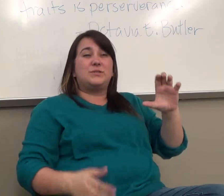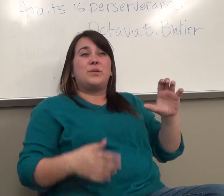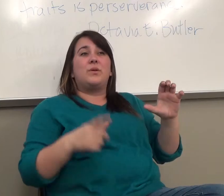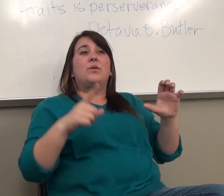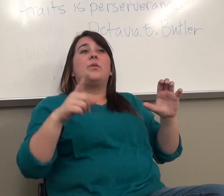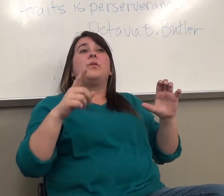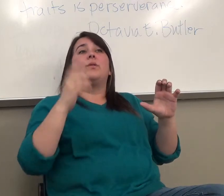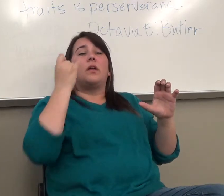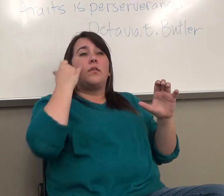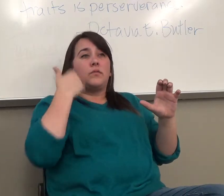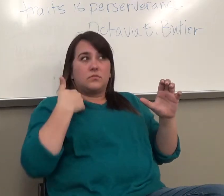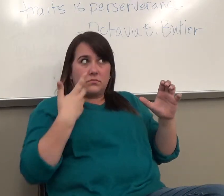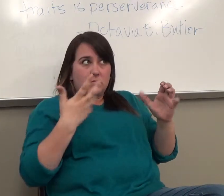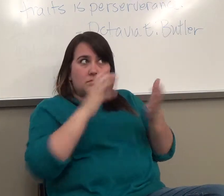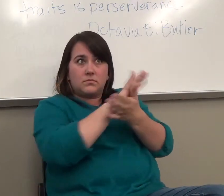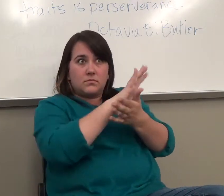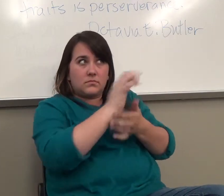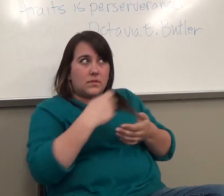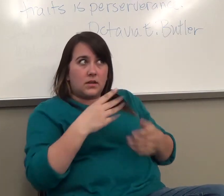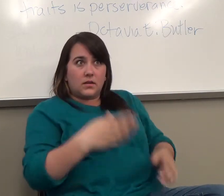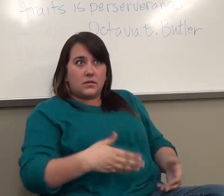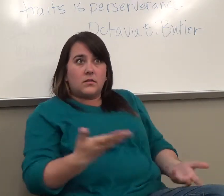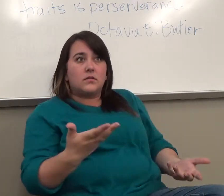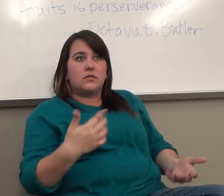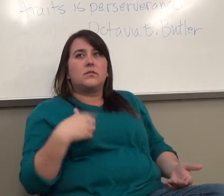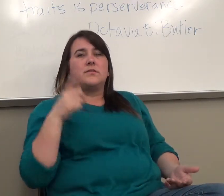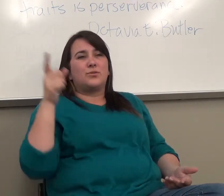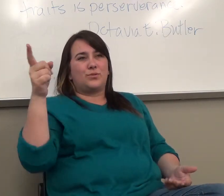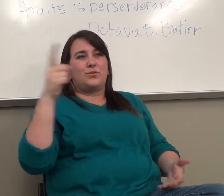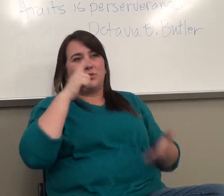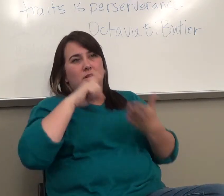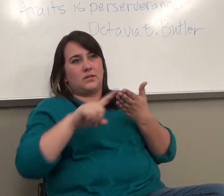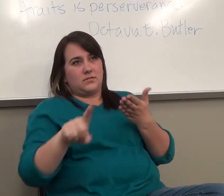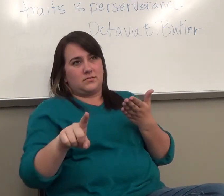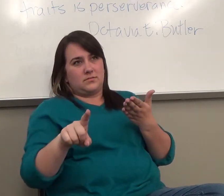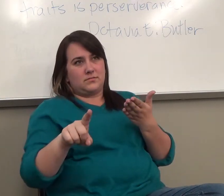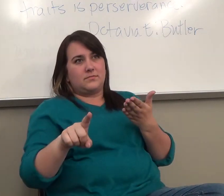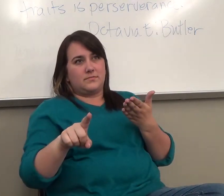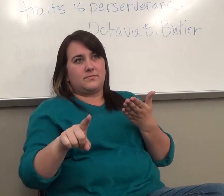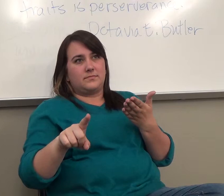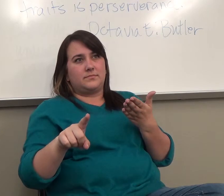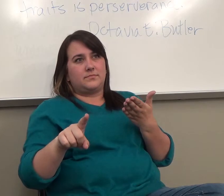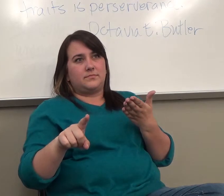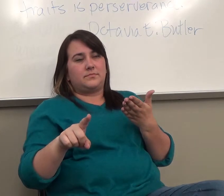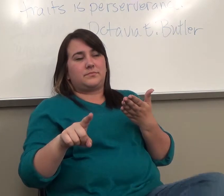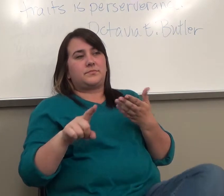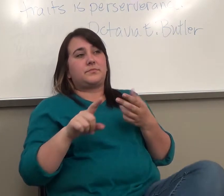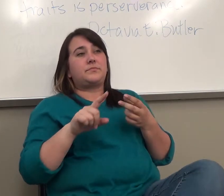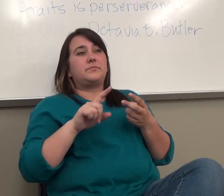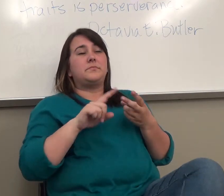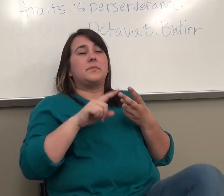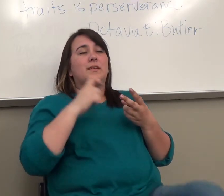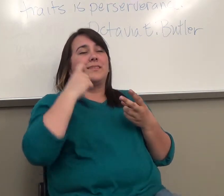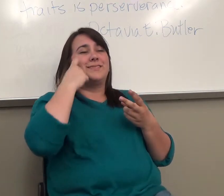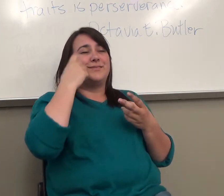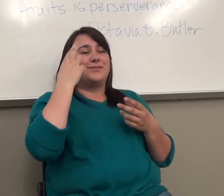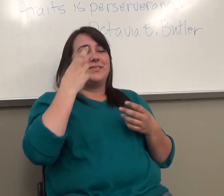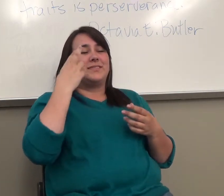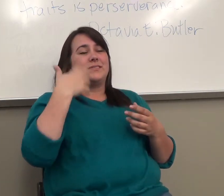there and leaf through it. The other thing that's in that box, another thing that I just realized I do not have enough time